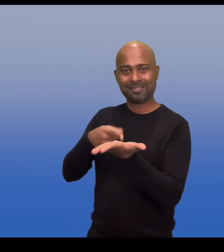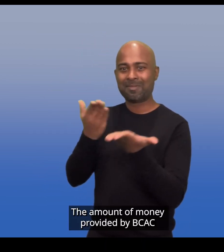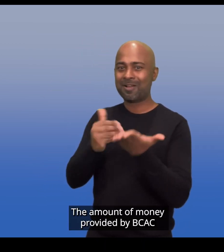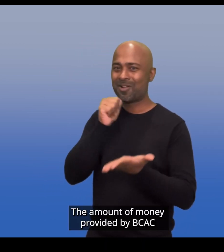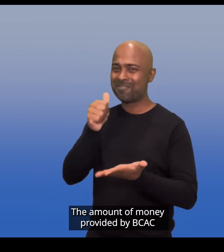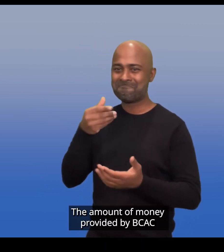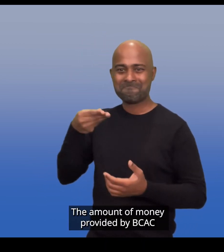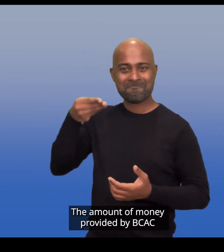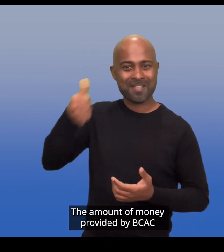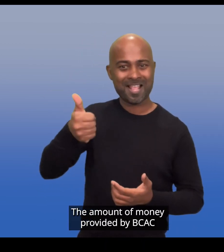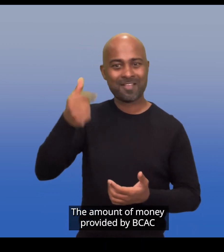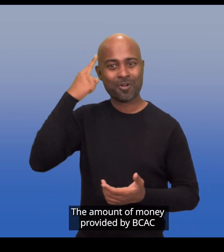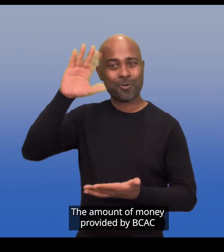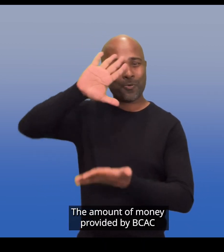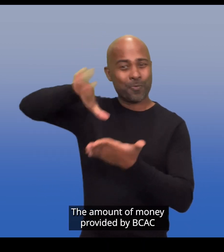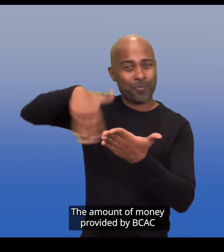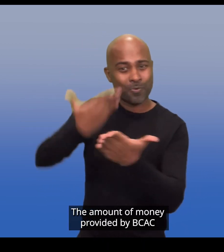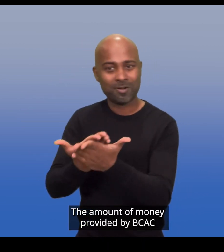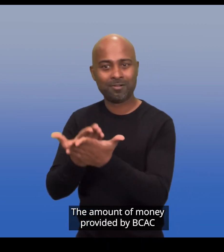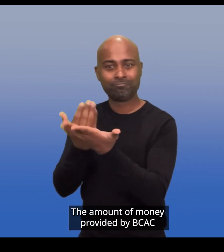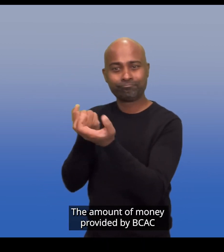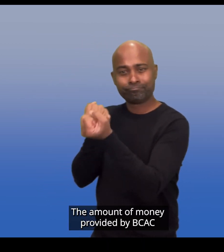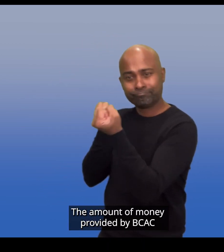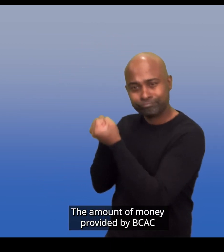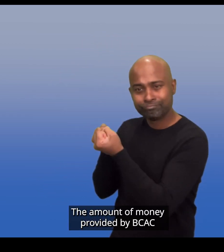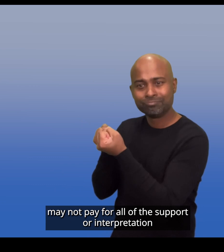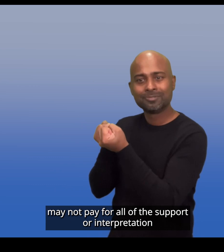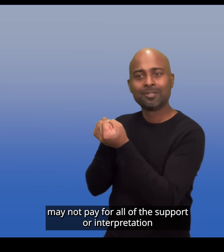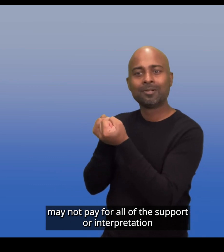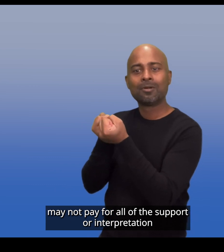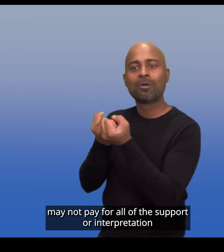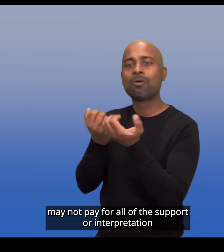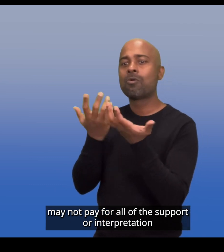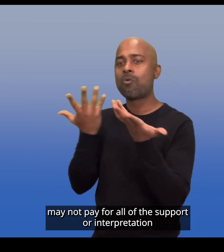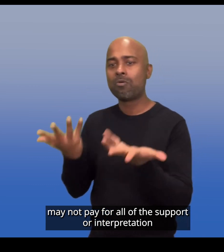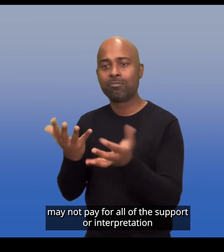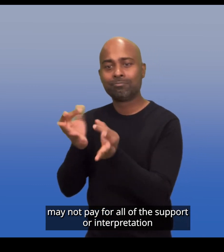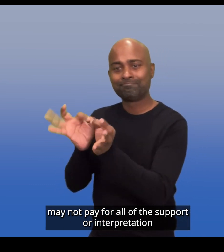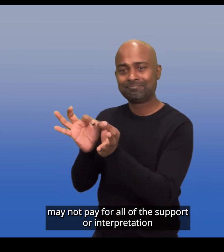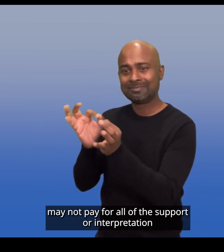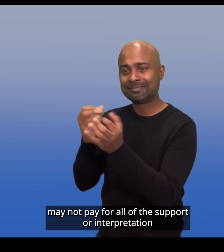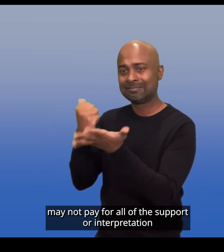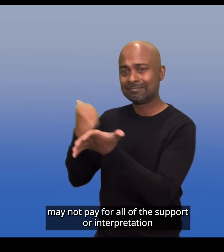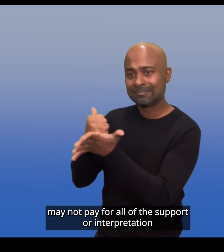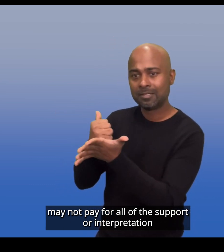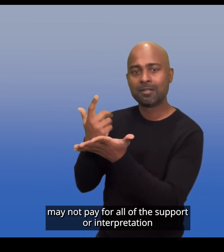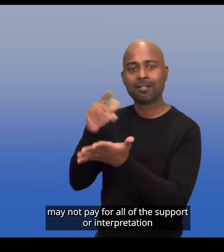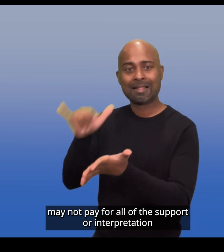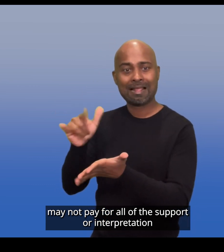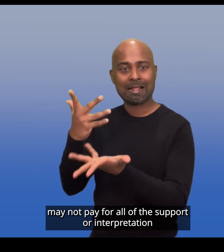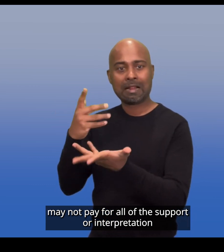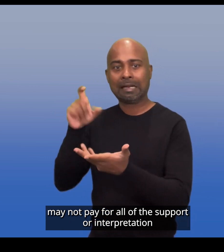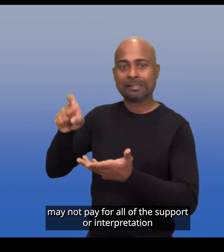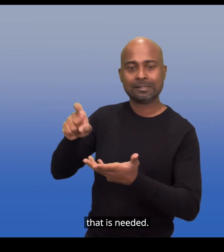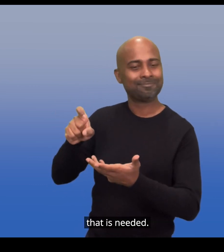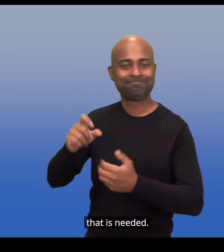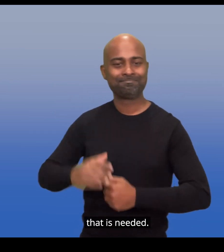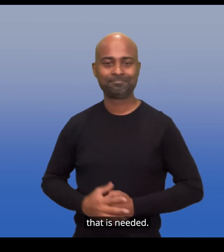The amount of money provided by BCAC may not pay for all of the support or interpretation that is